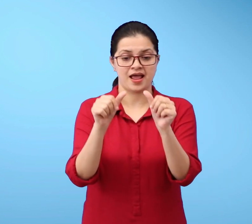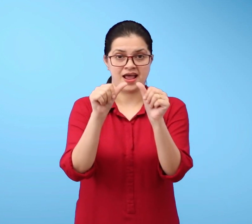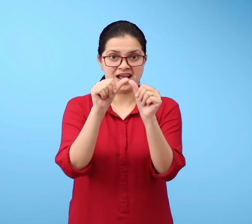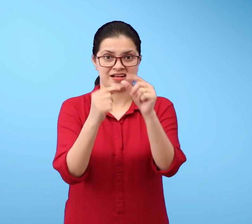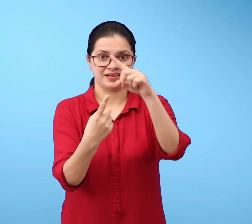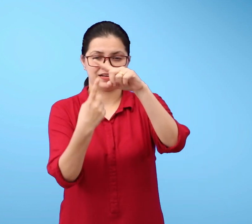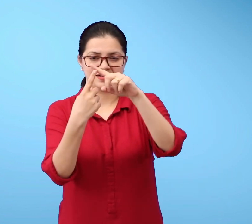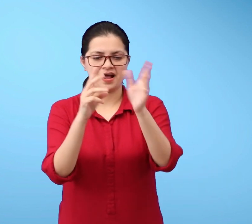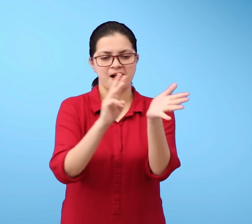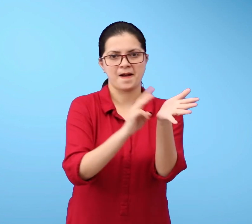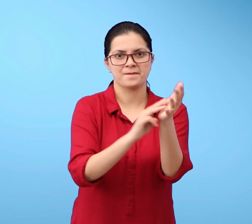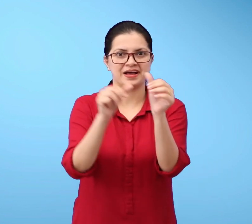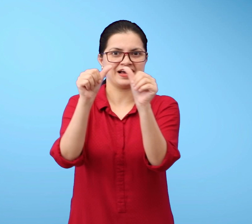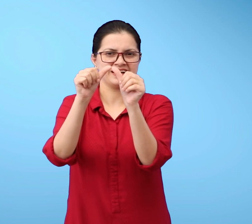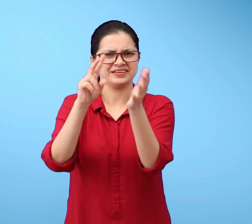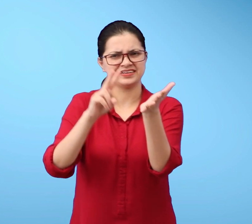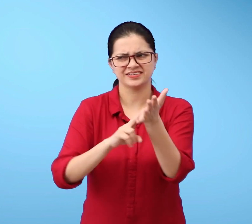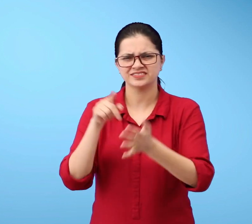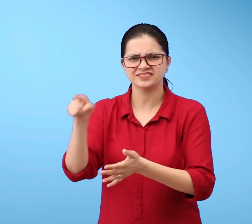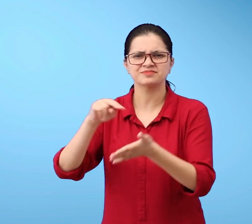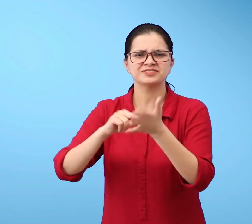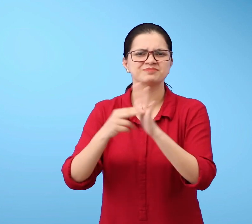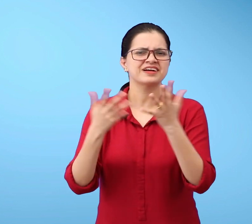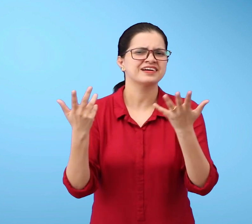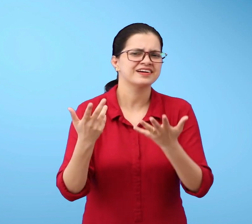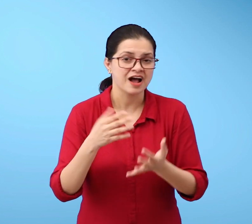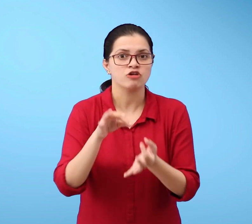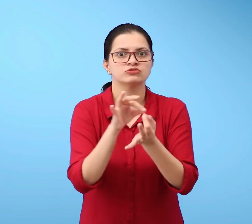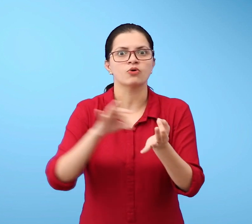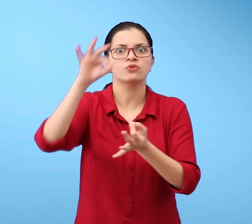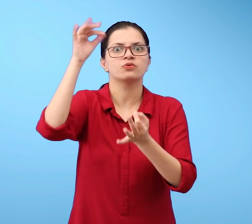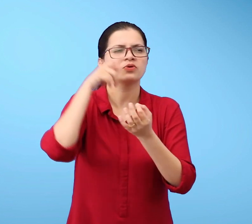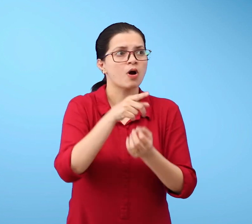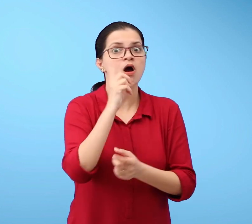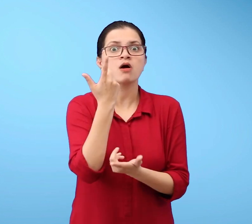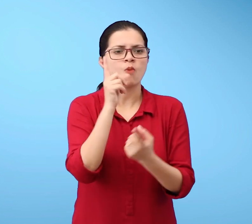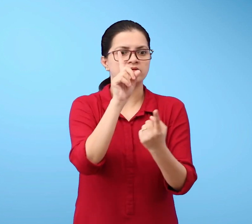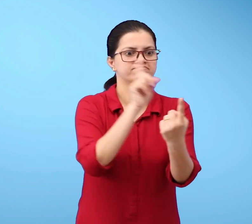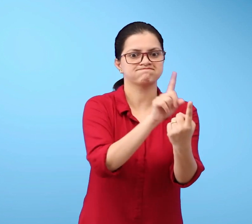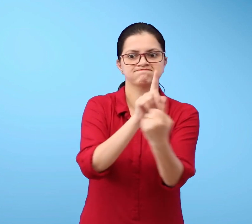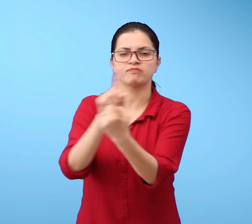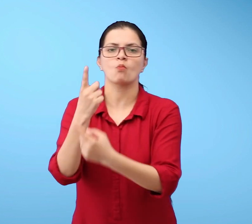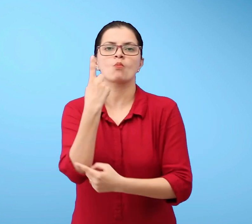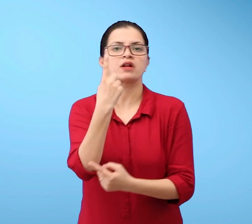Atma, or the individual soul,